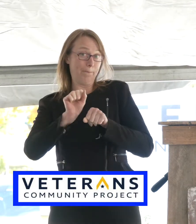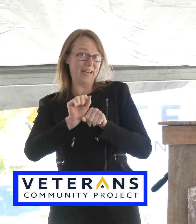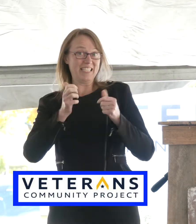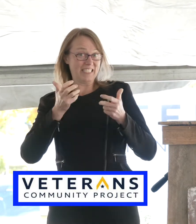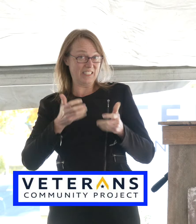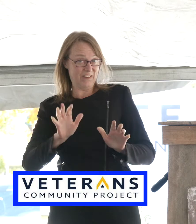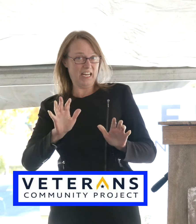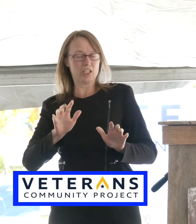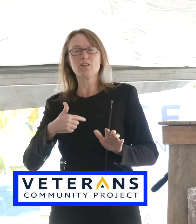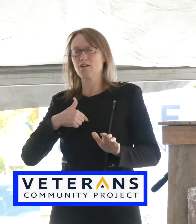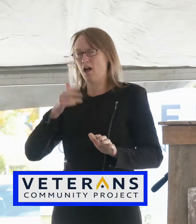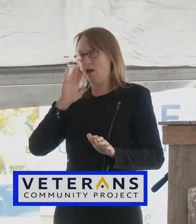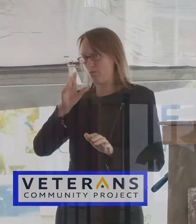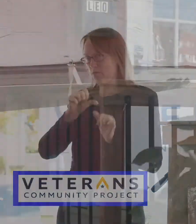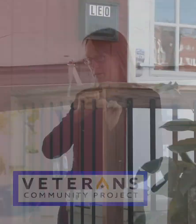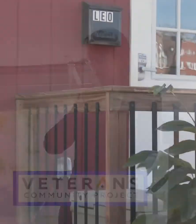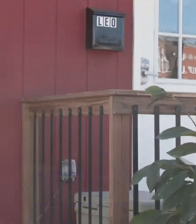sanctuary